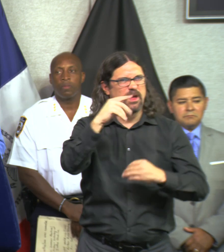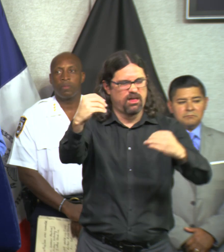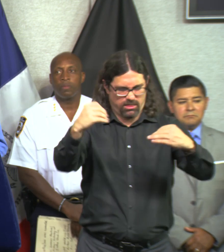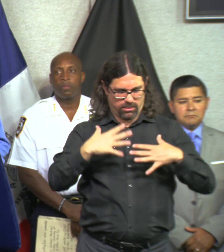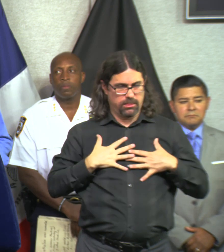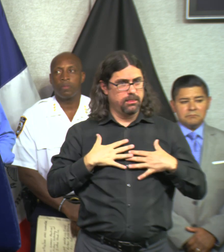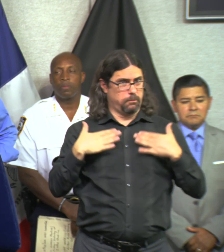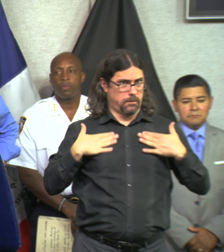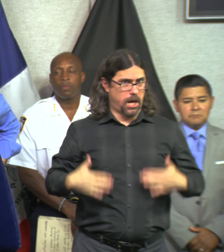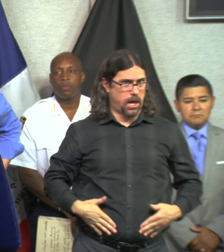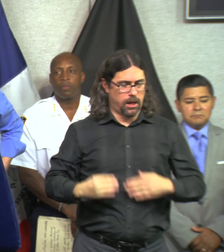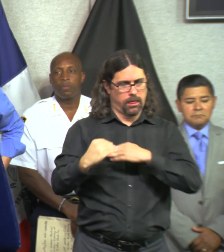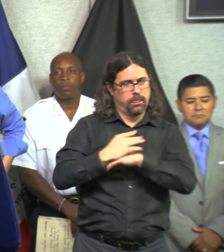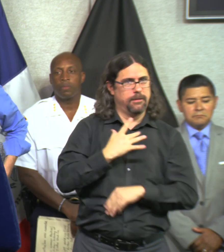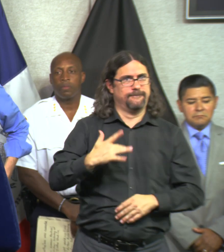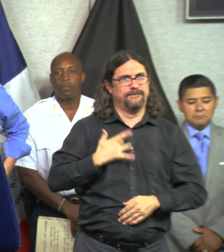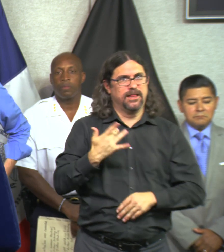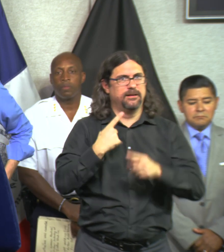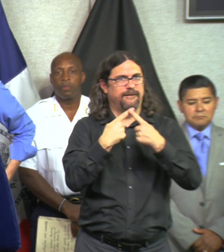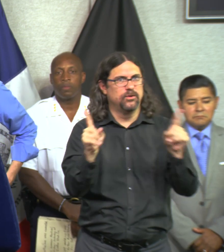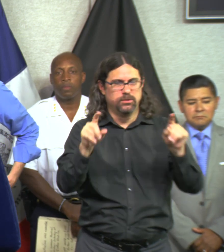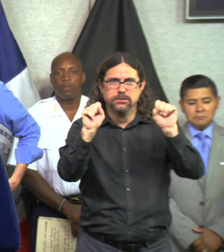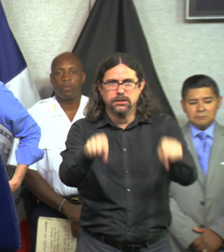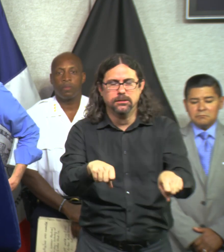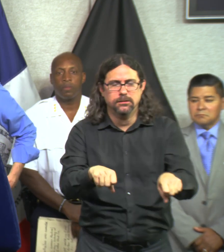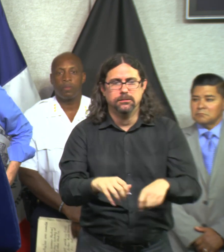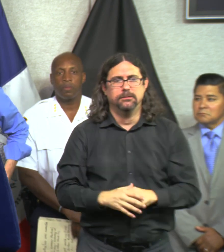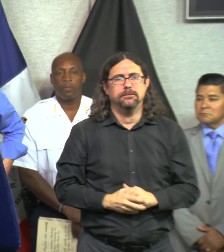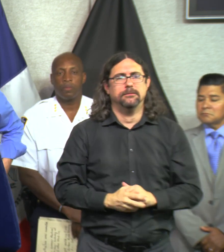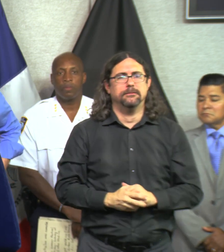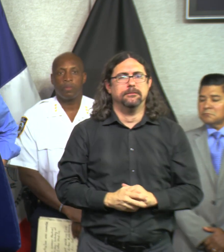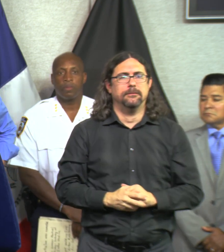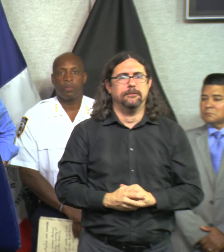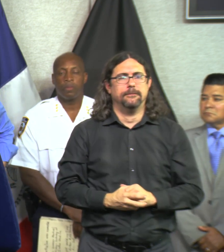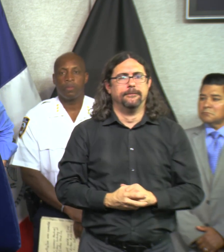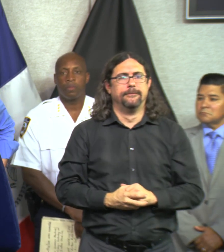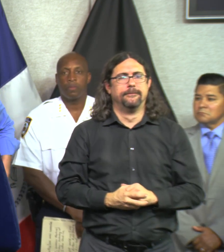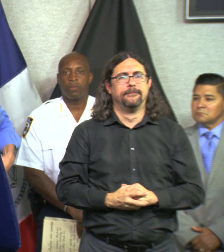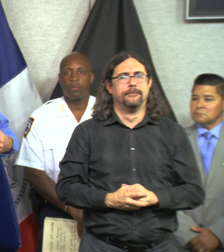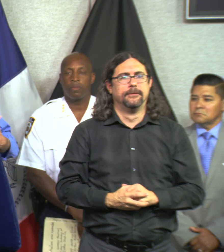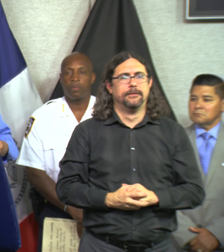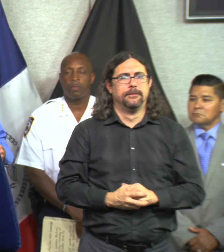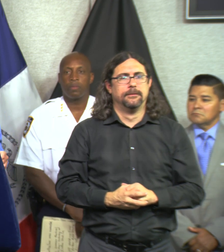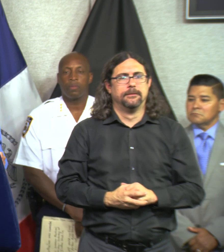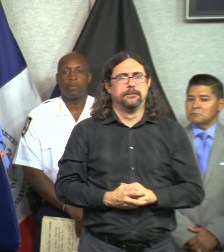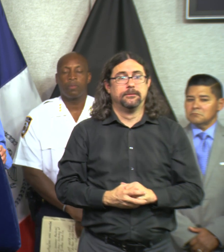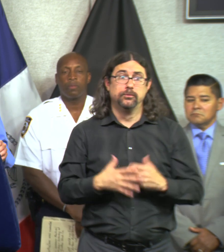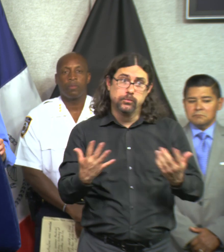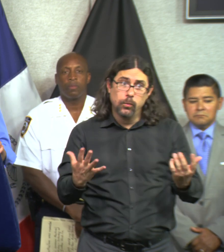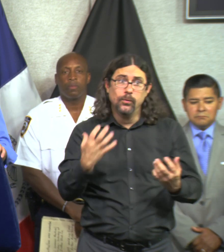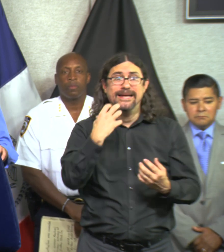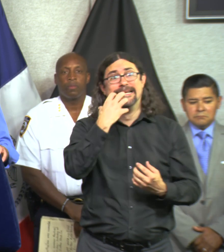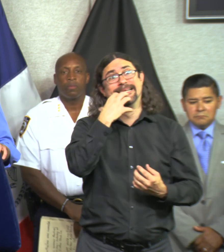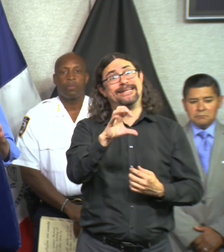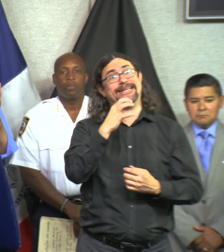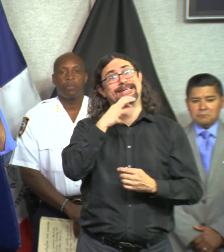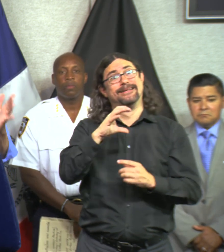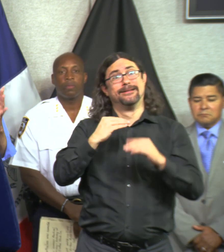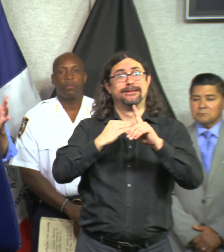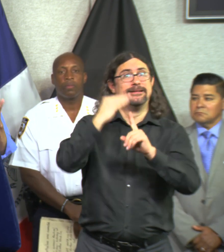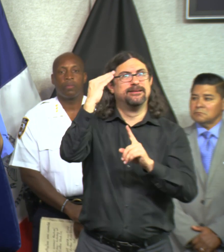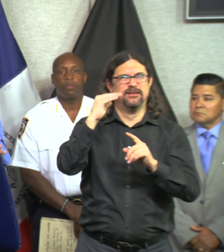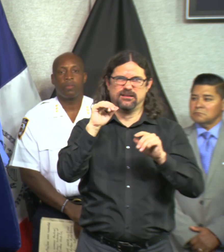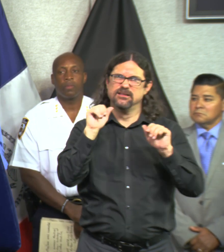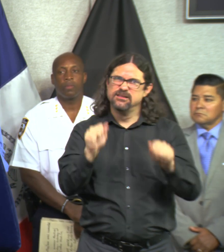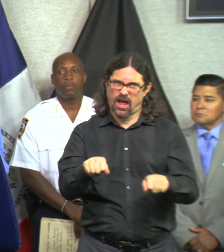So since that kind of heat can be dangerous, let's go into some of the things that we're advising people to do and some of the steps we're taking. First,